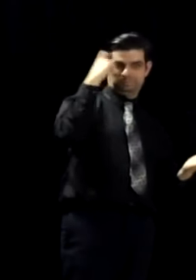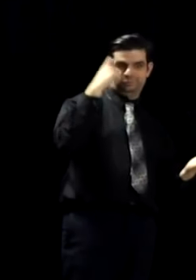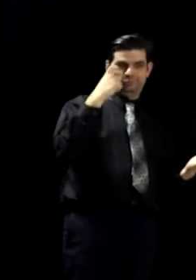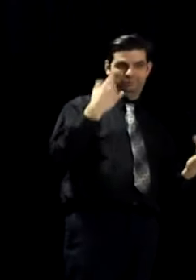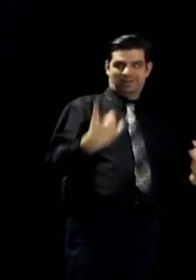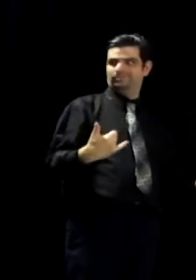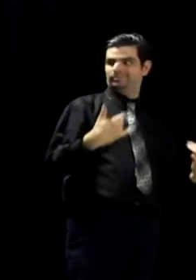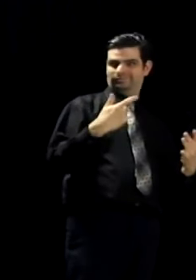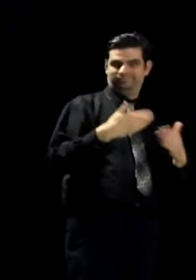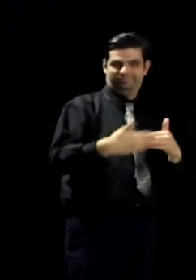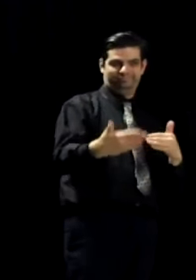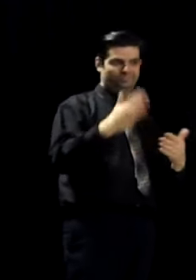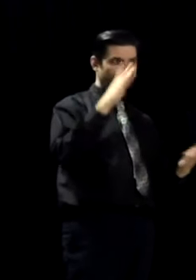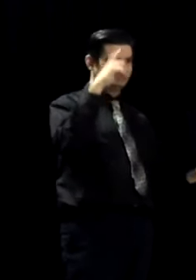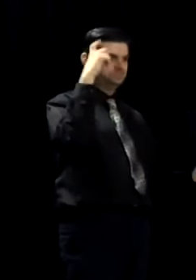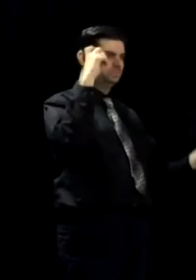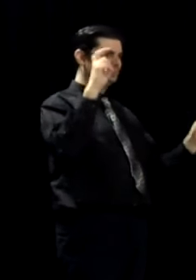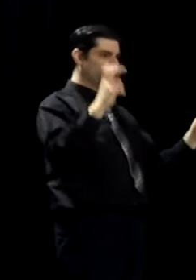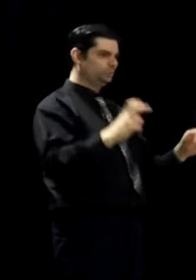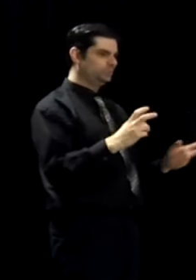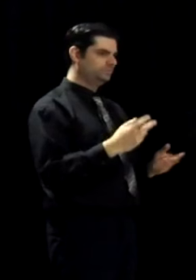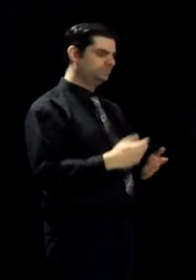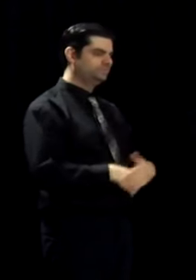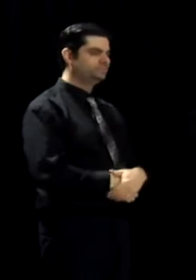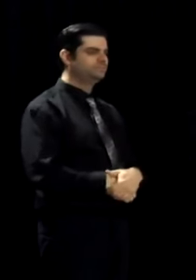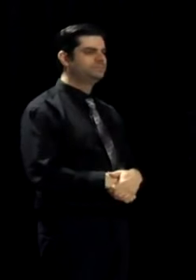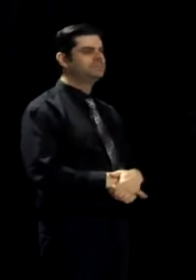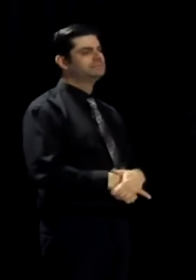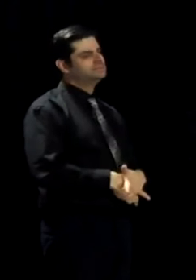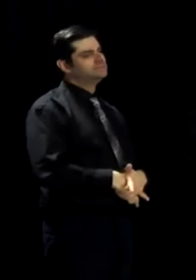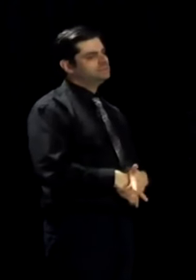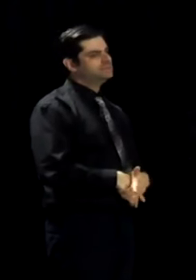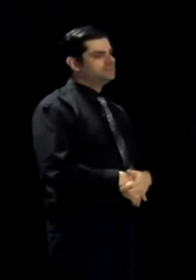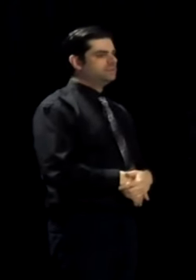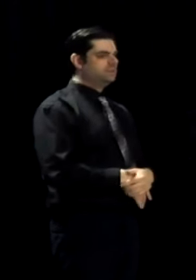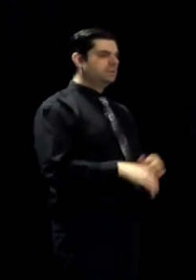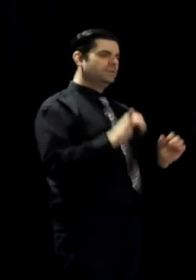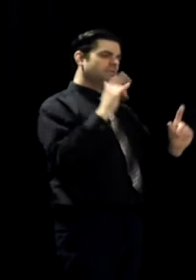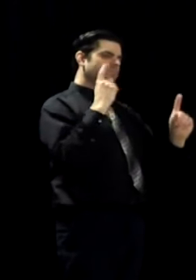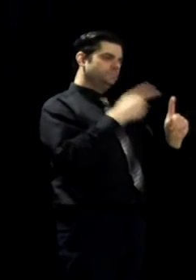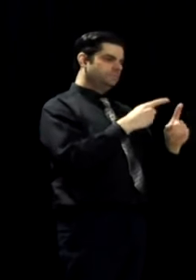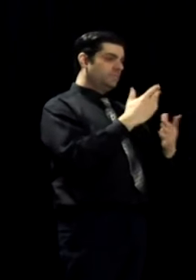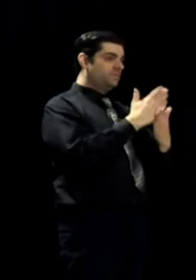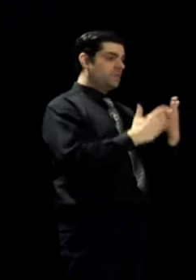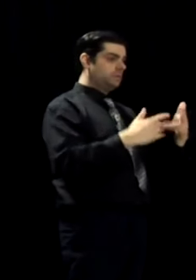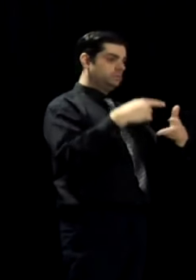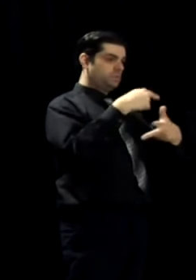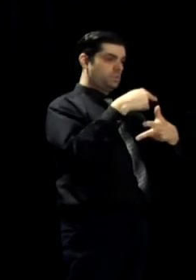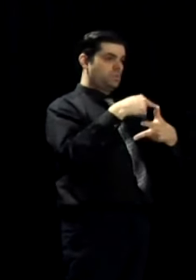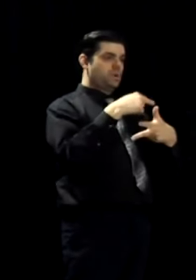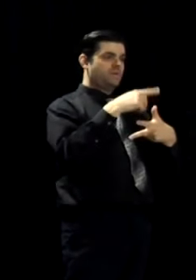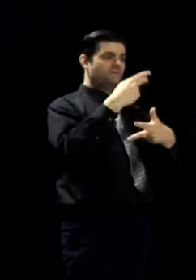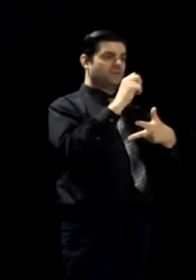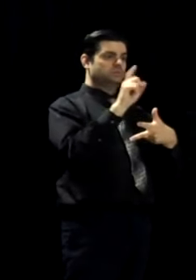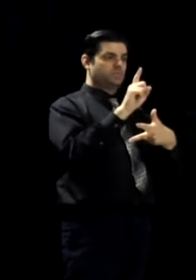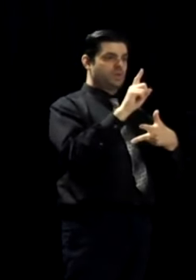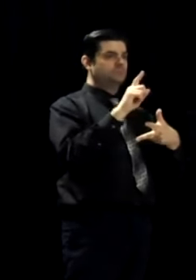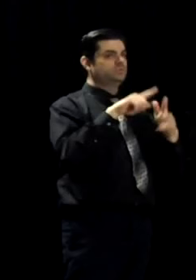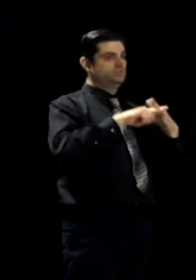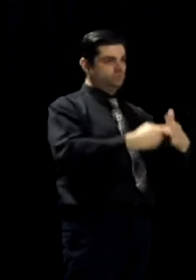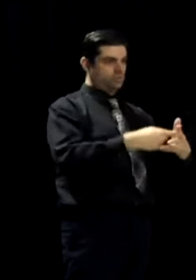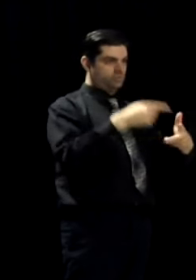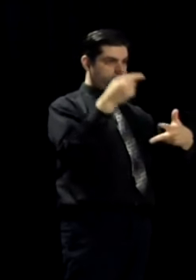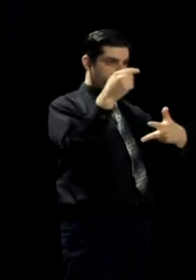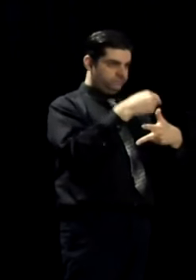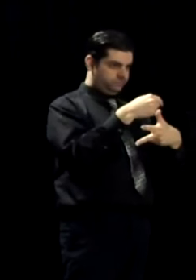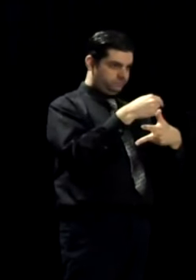key, and this is why look, there's a phase 1. We want to get going on phase 1, right? We can do it. We can do it